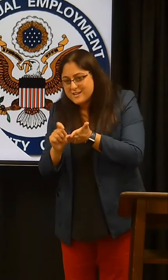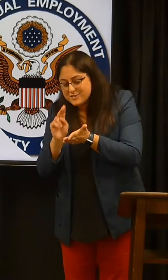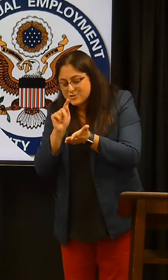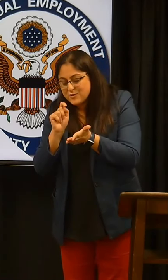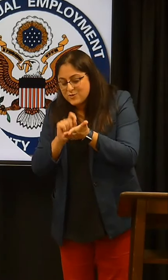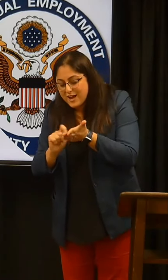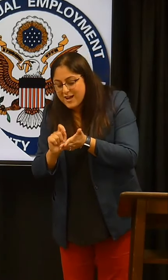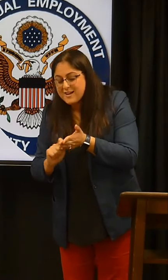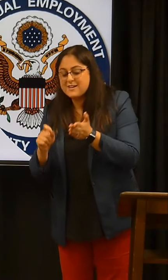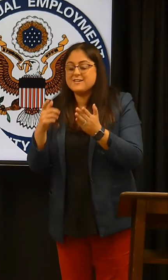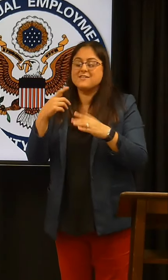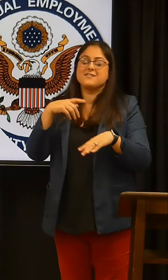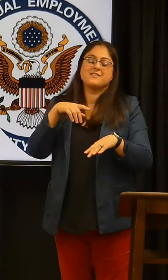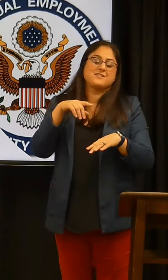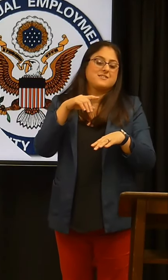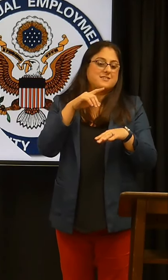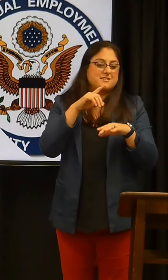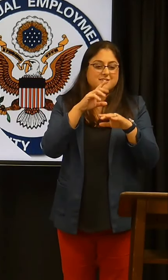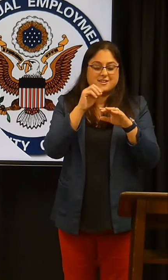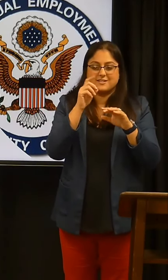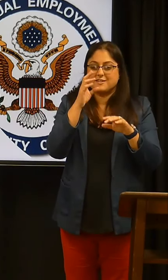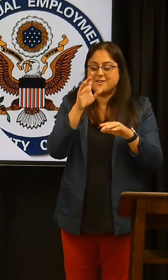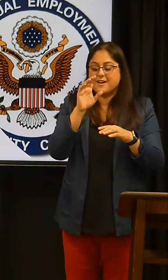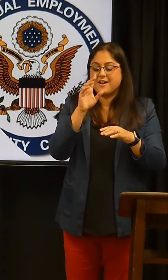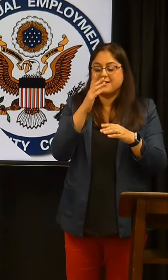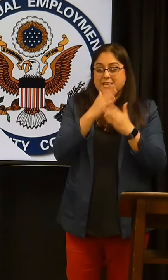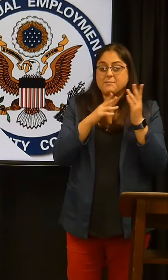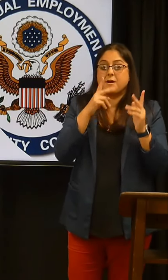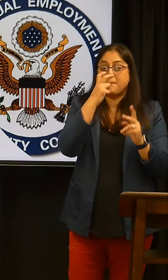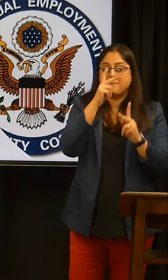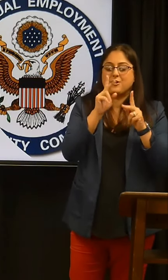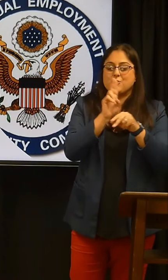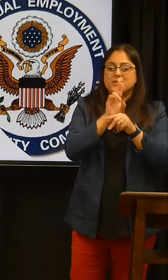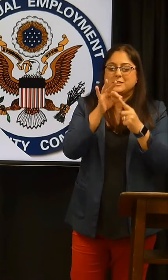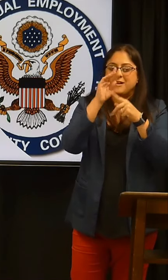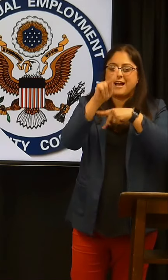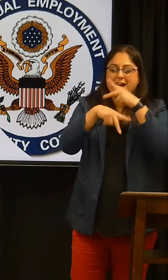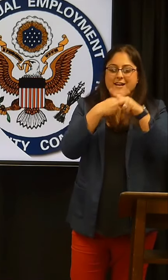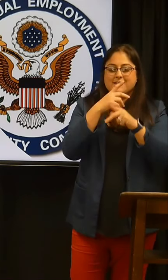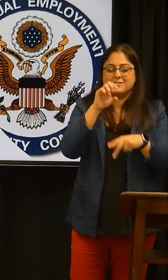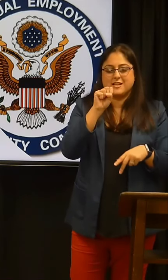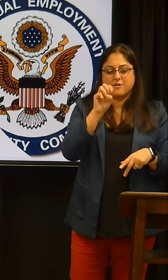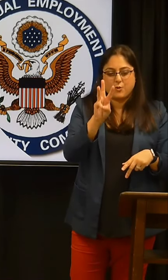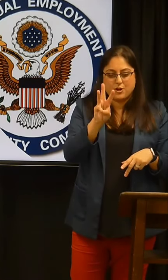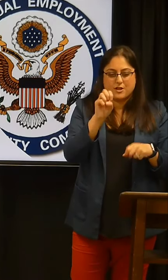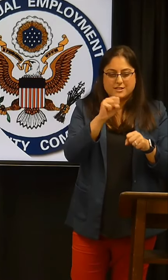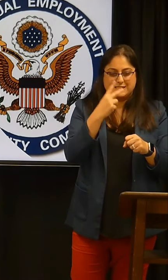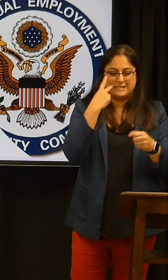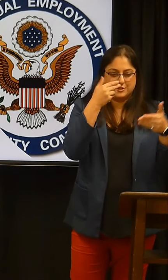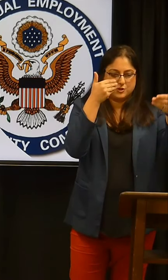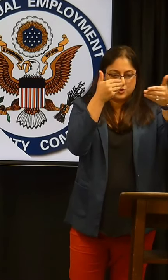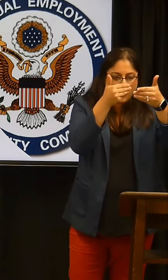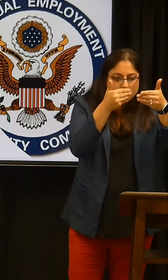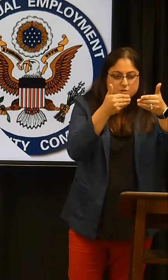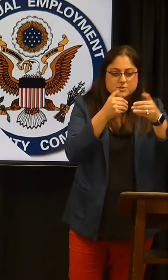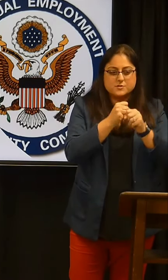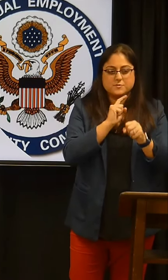functions of their jobs, such as they have a note taker, they have an interpreter. Blind people use a special kind